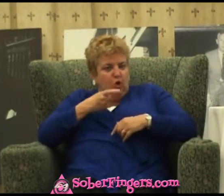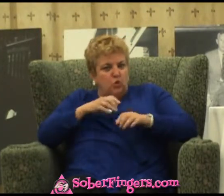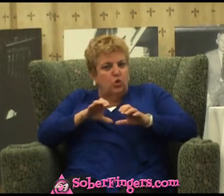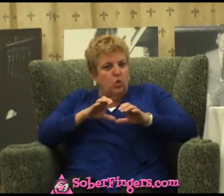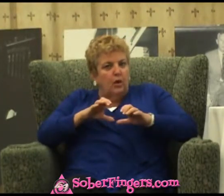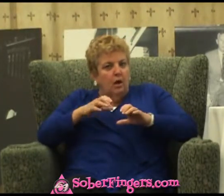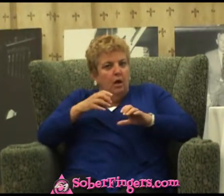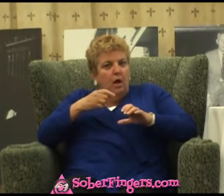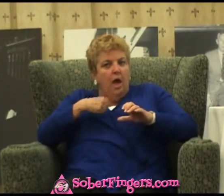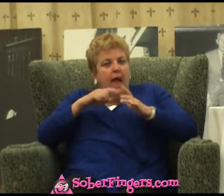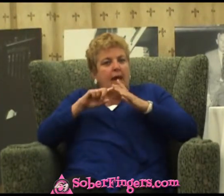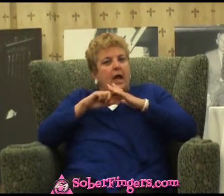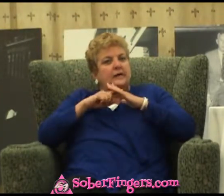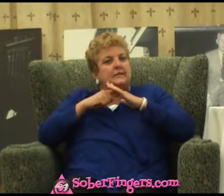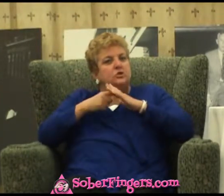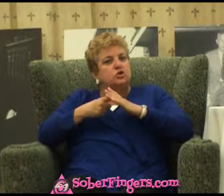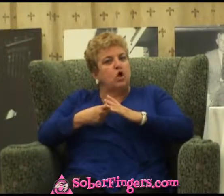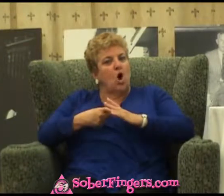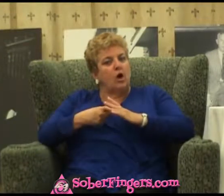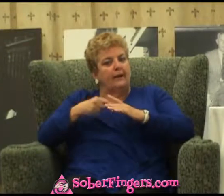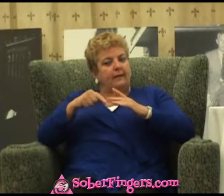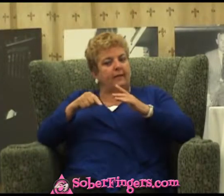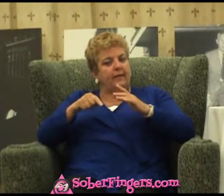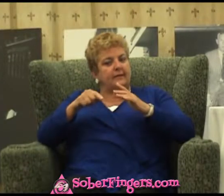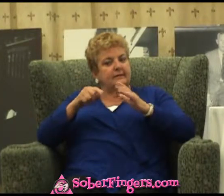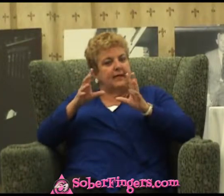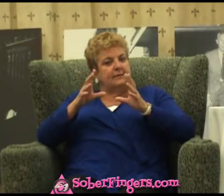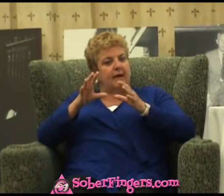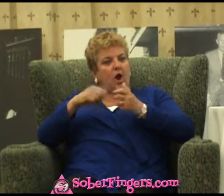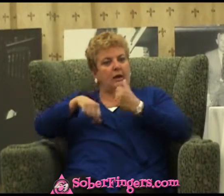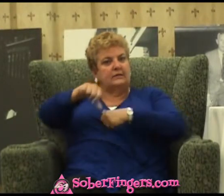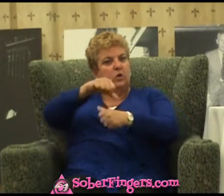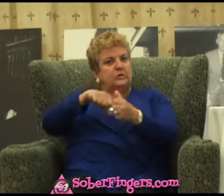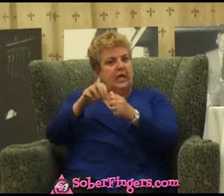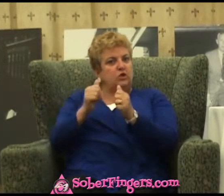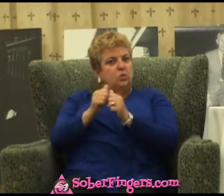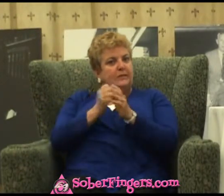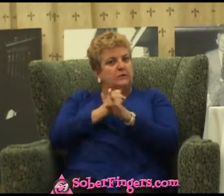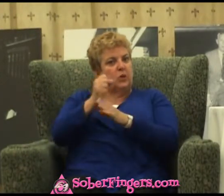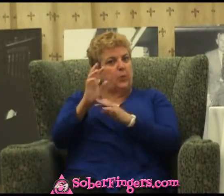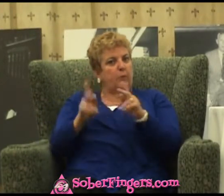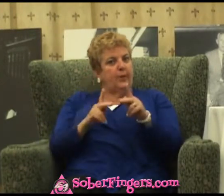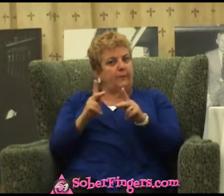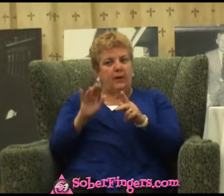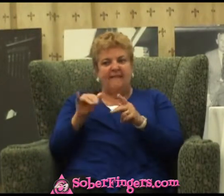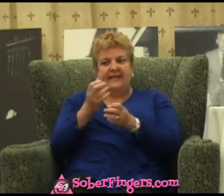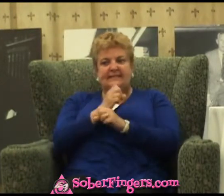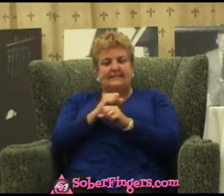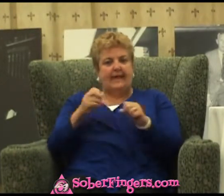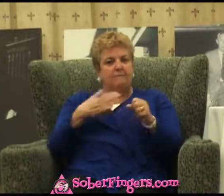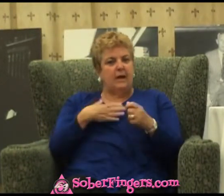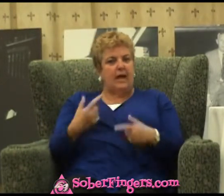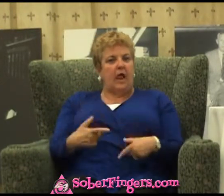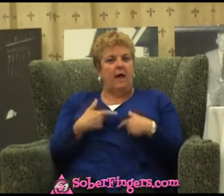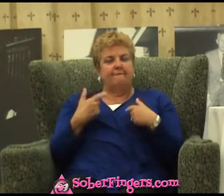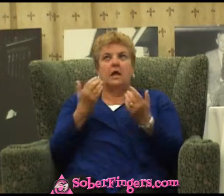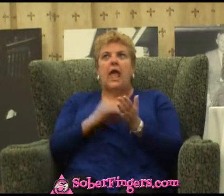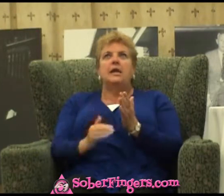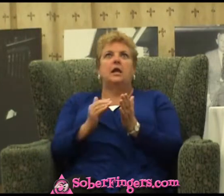this association with sober people. And it saved my life. It has saved my life over and over and over and over again. And